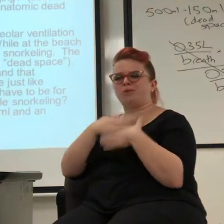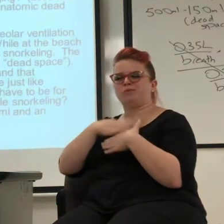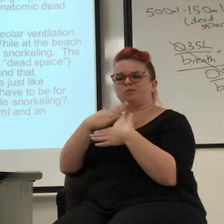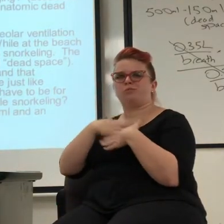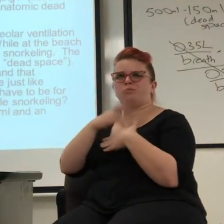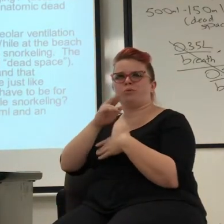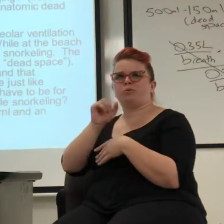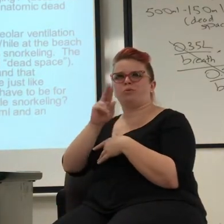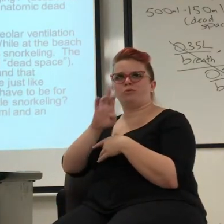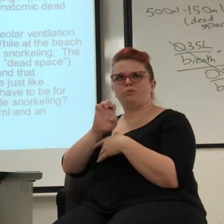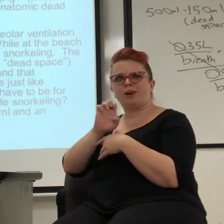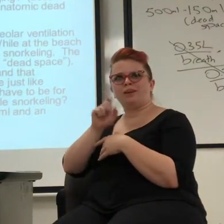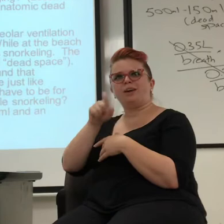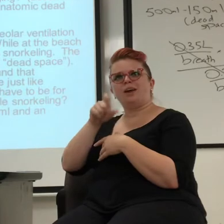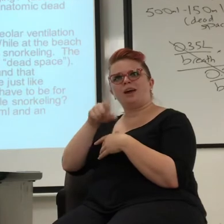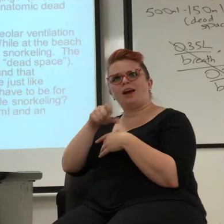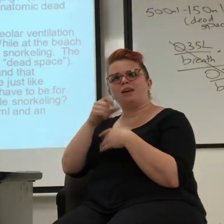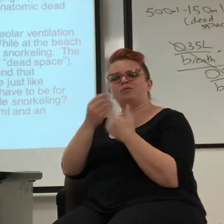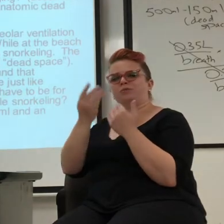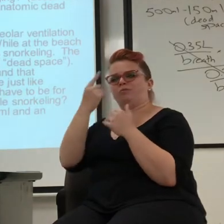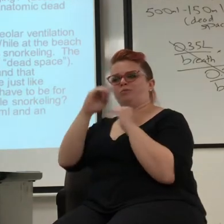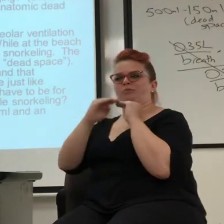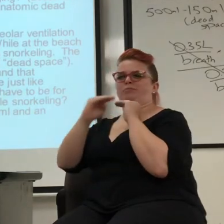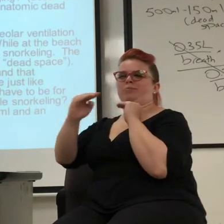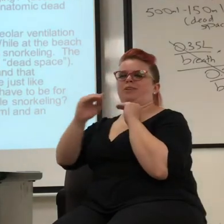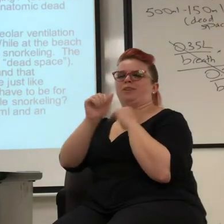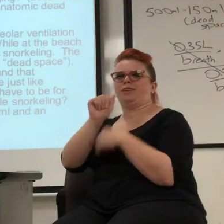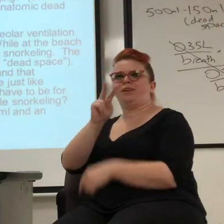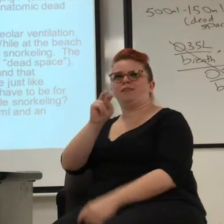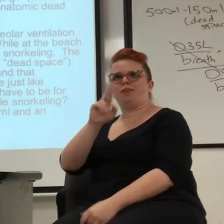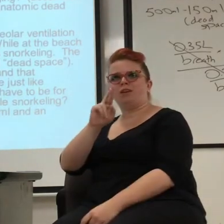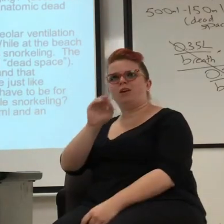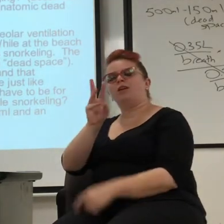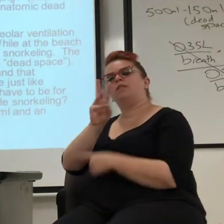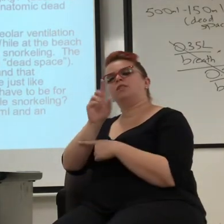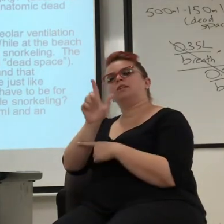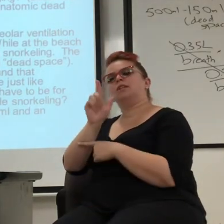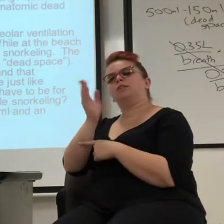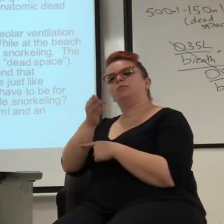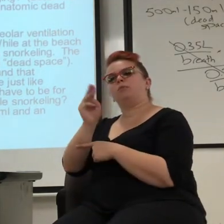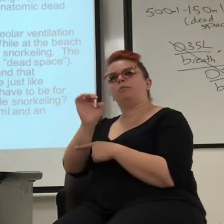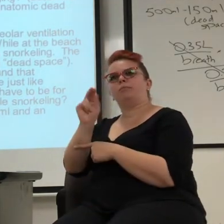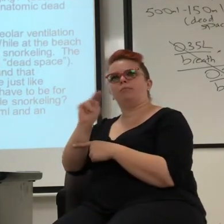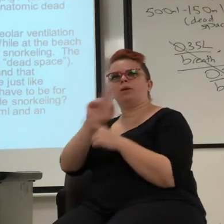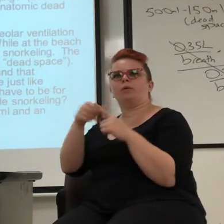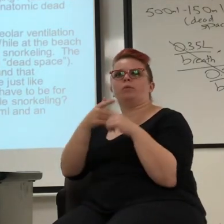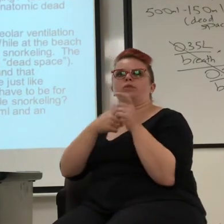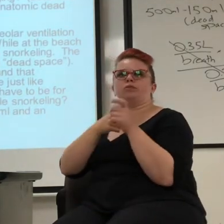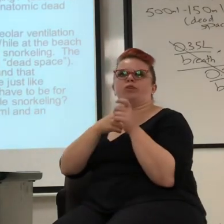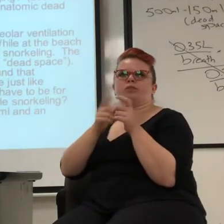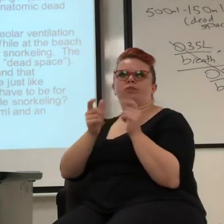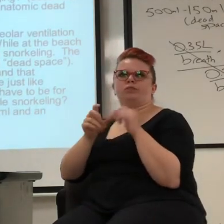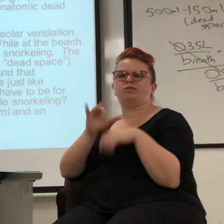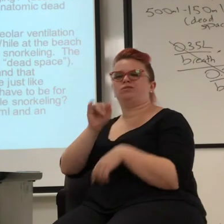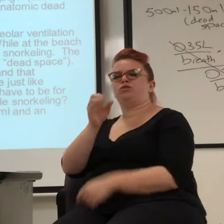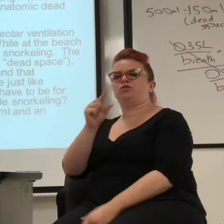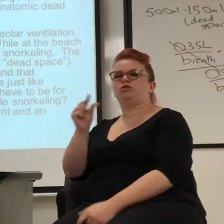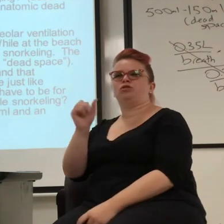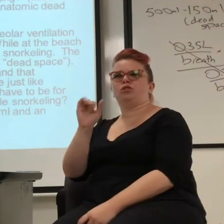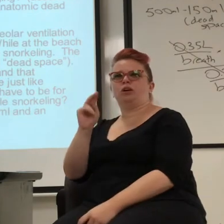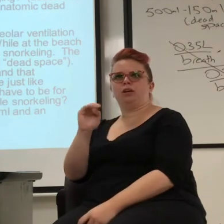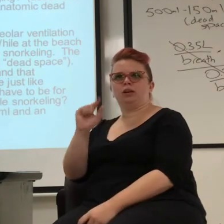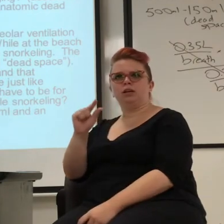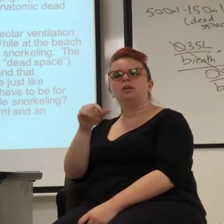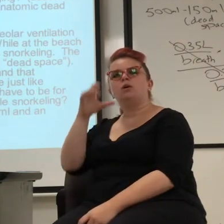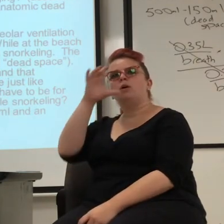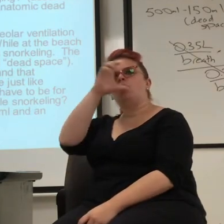be to maintain an EVR of 6 liters a minute while jogging? Assume there's a tidal